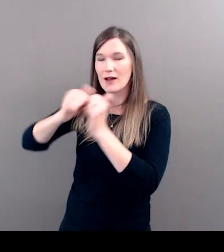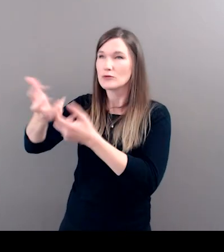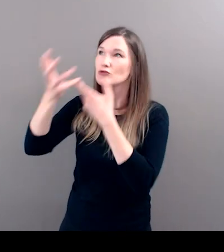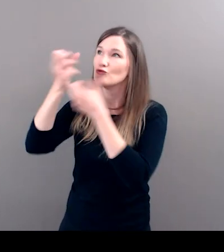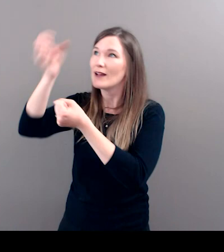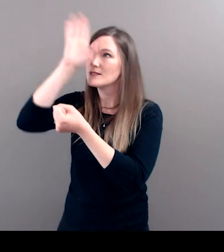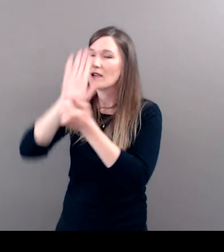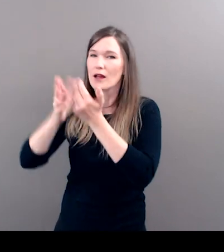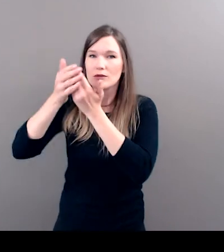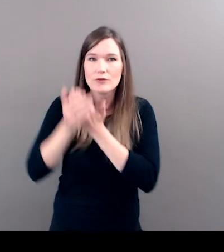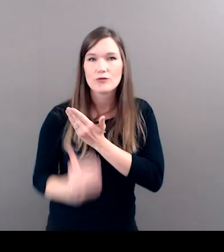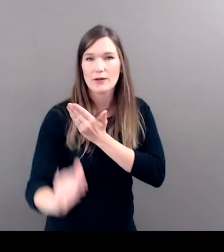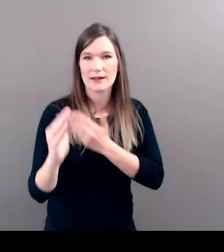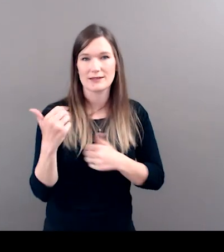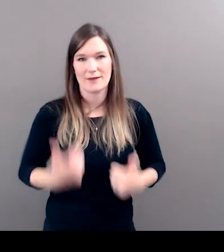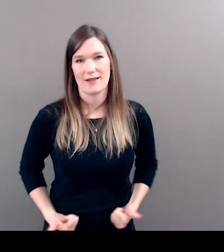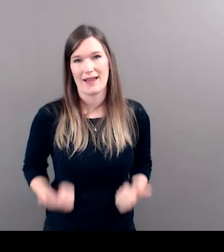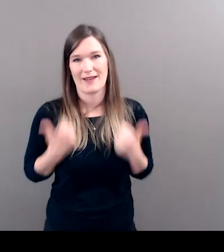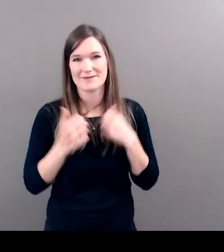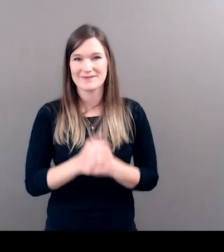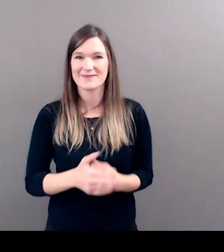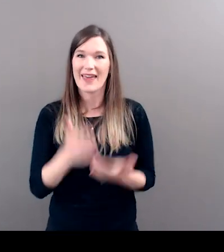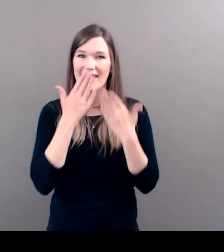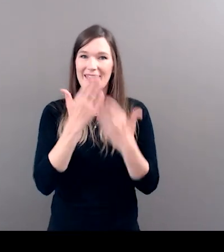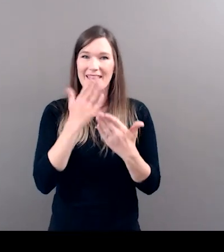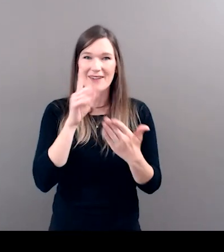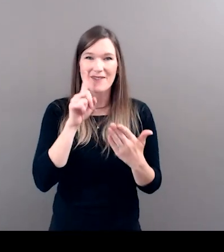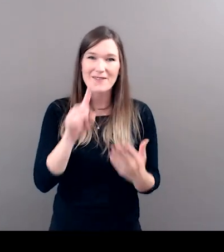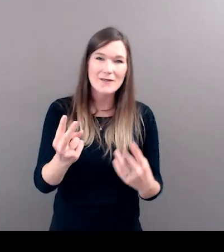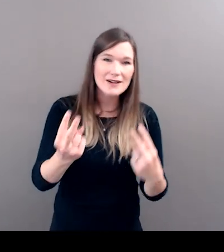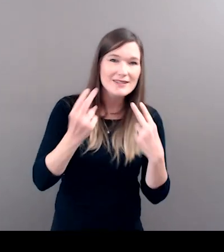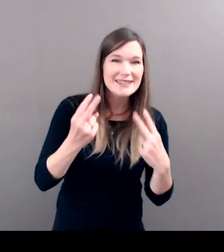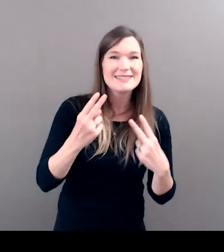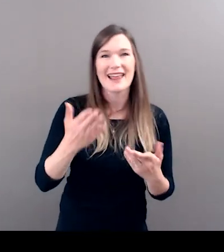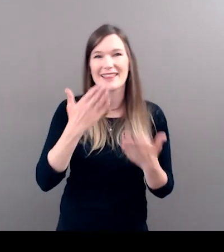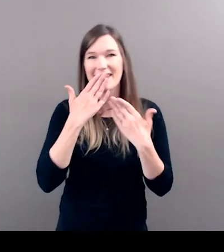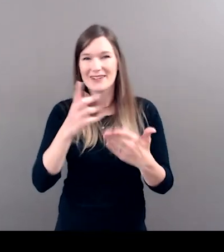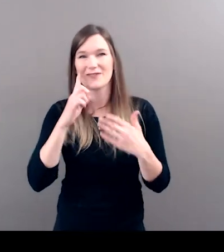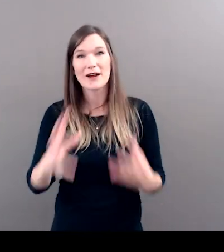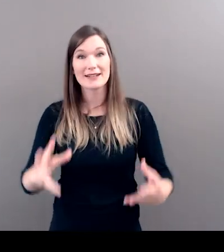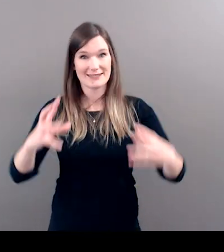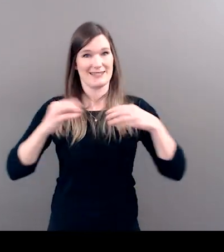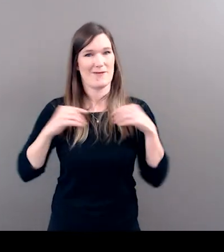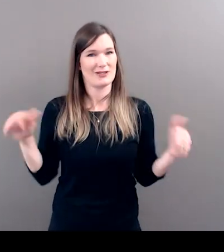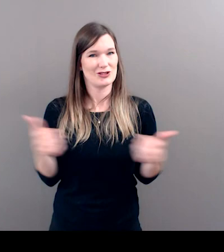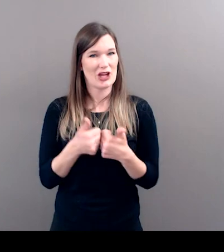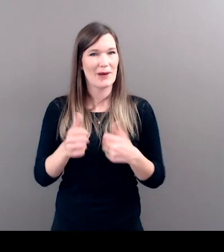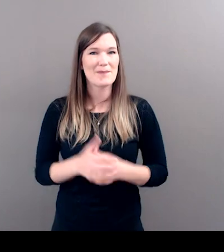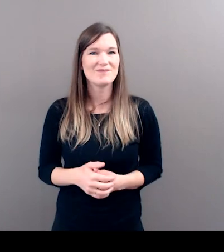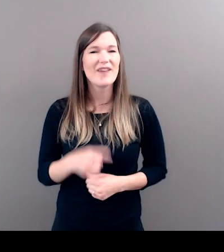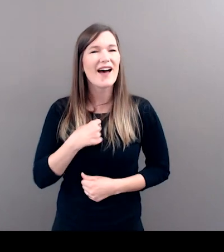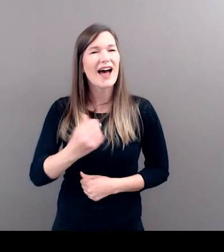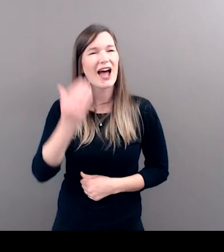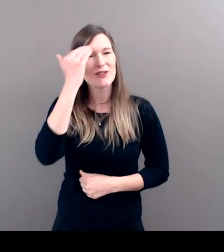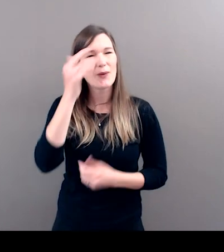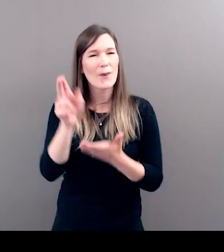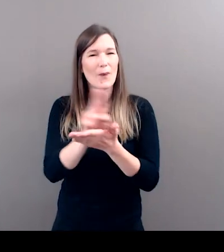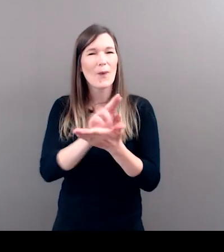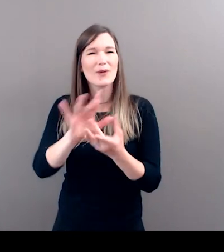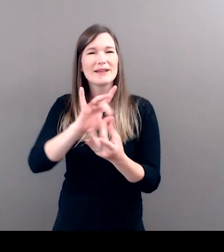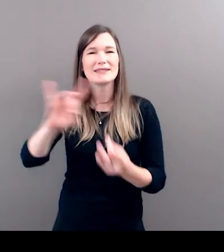And I want to thank you for listening, and thank you for taking the challenge, because I know that the Holy Spirit has spoken to